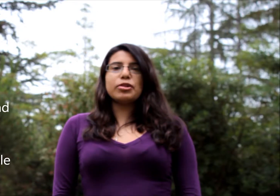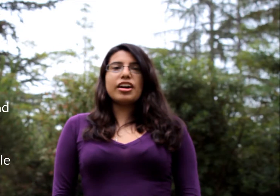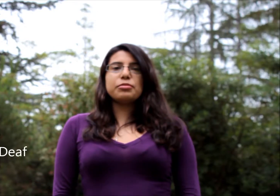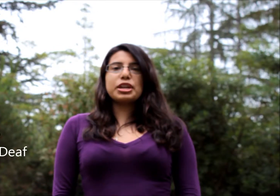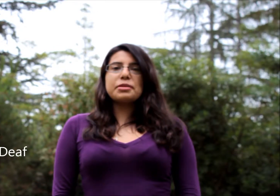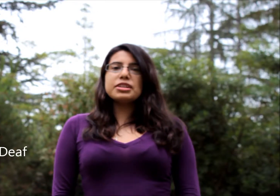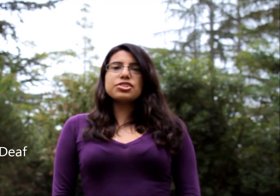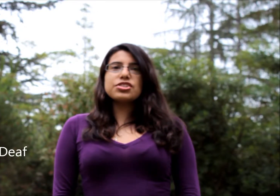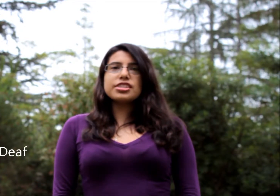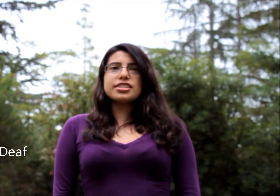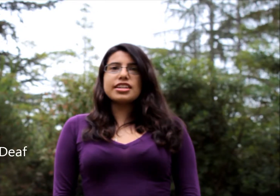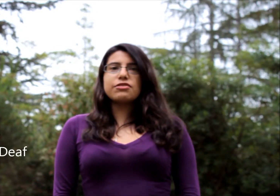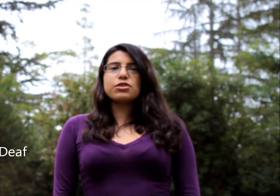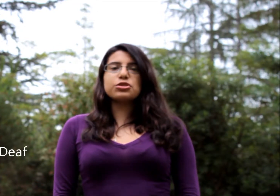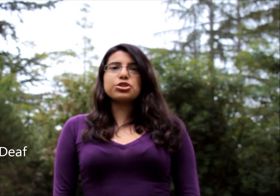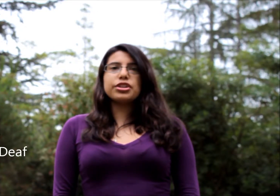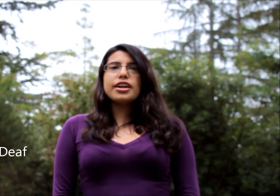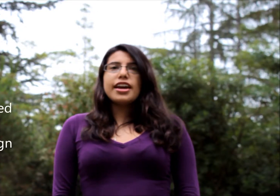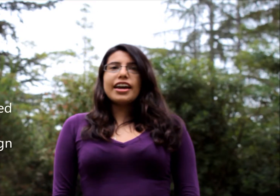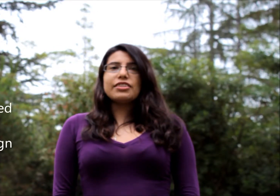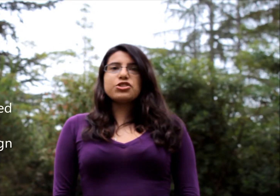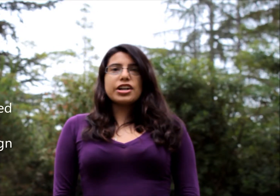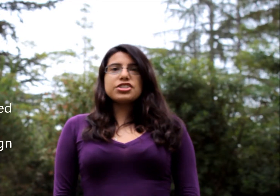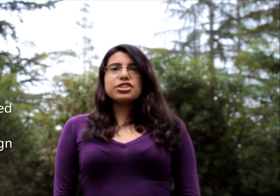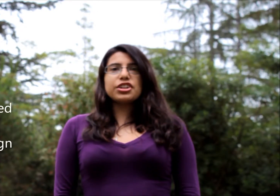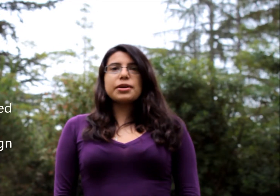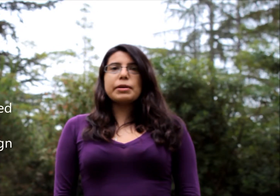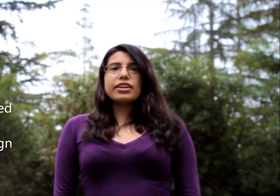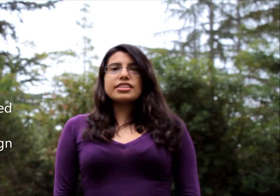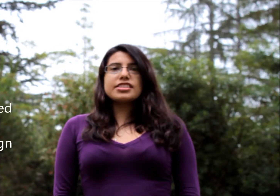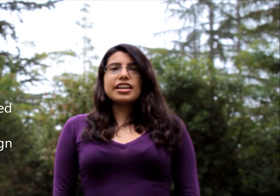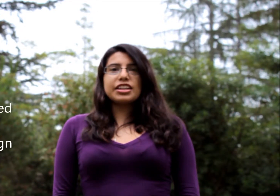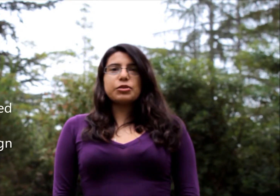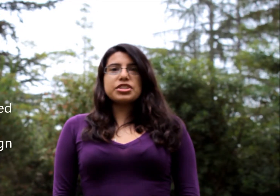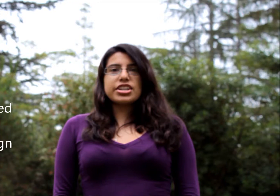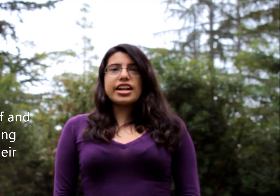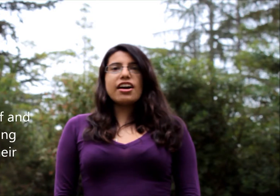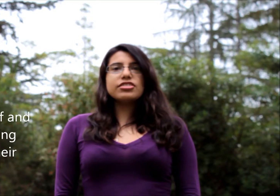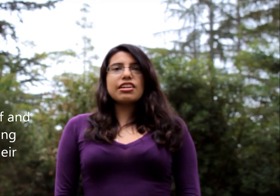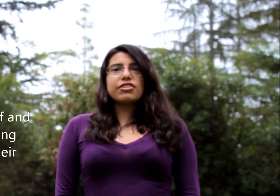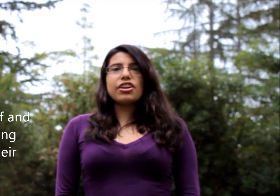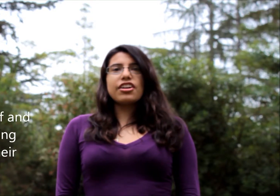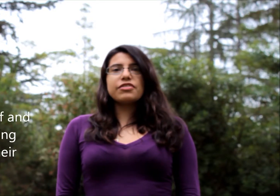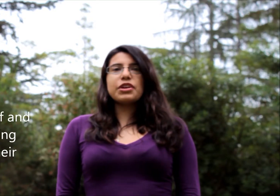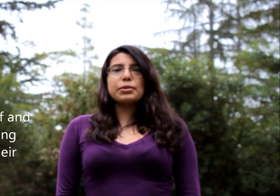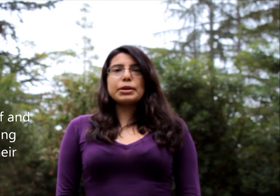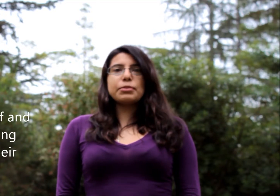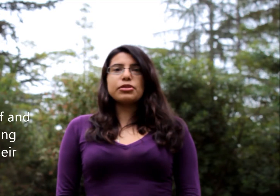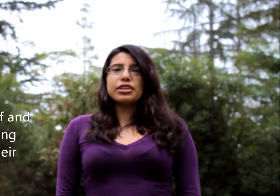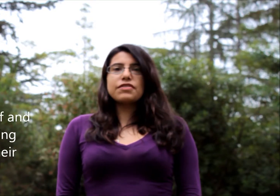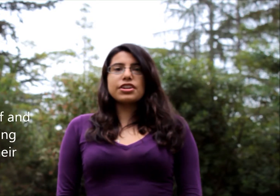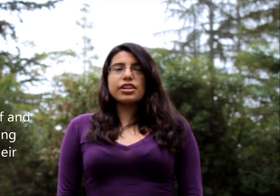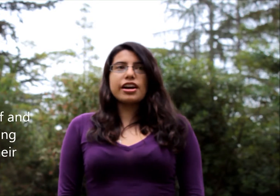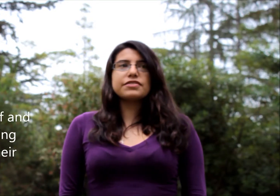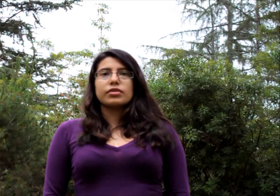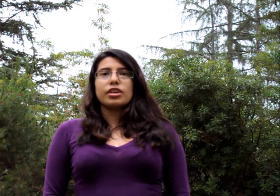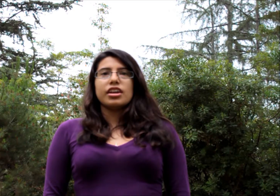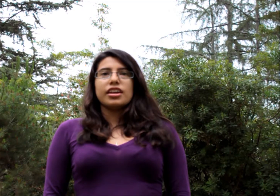have become interested in deaf culture and have tried to learn American Sign Language and how deaf and hard of hearing people live their lives. In